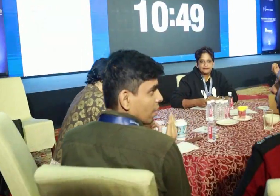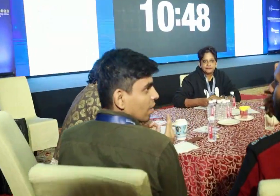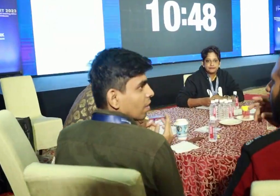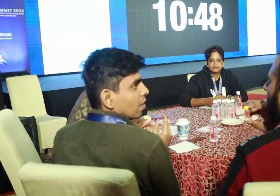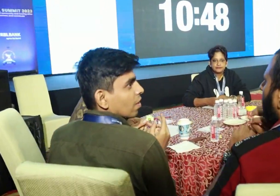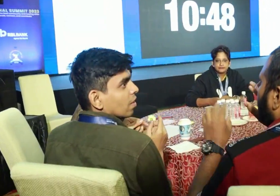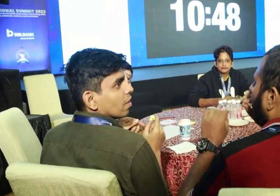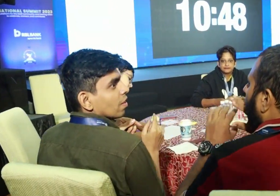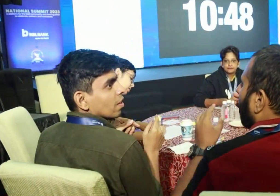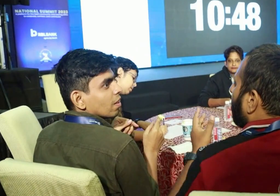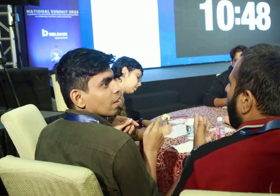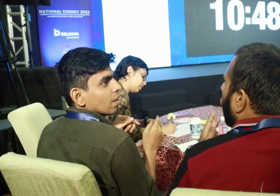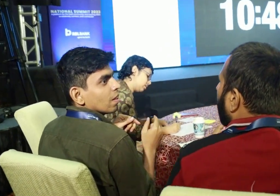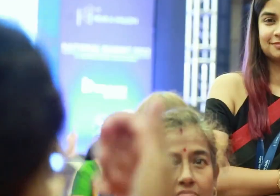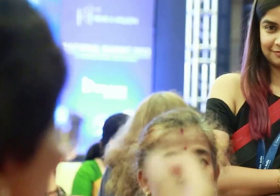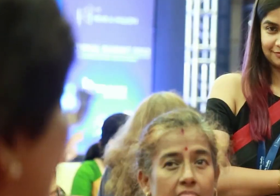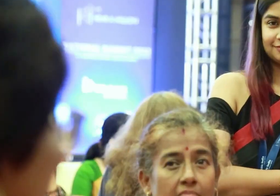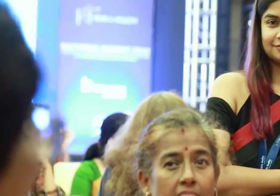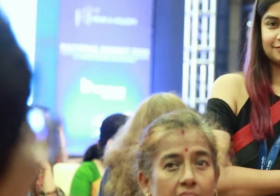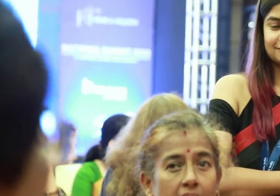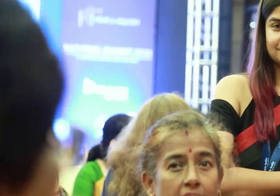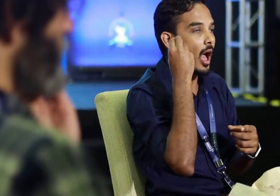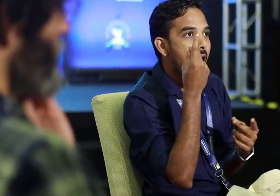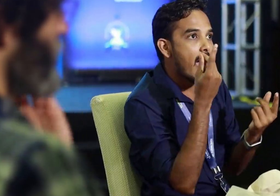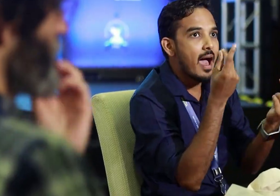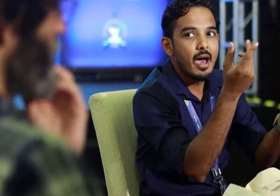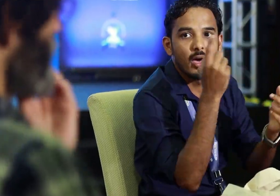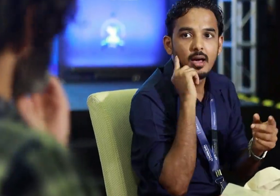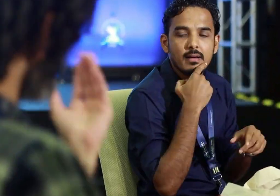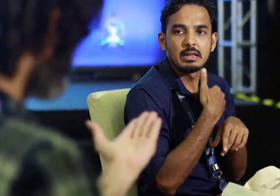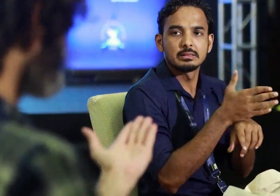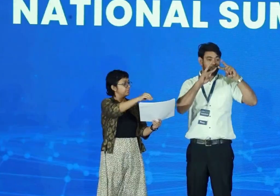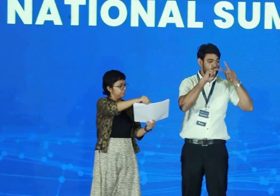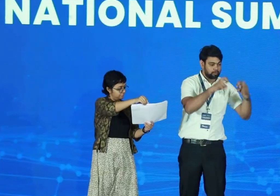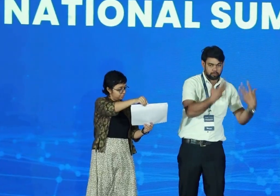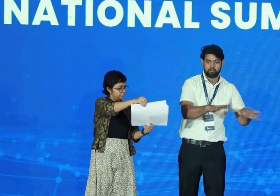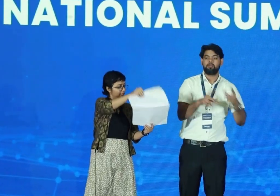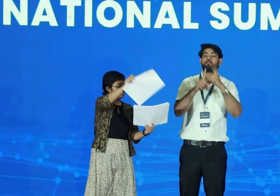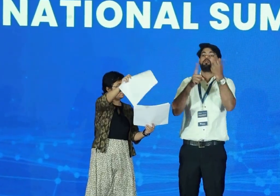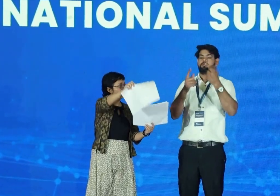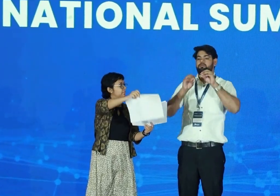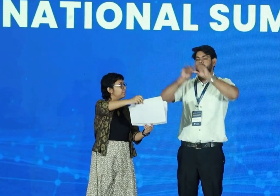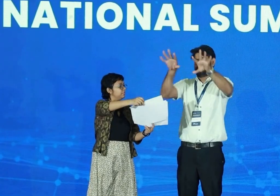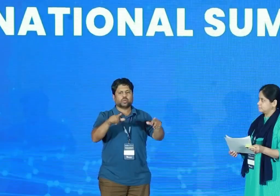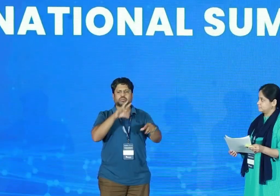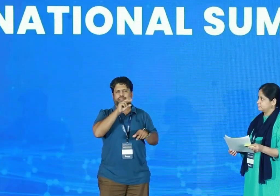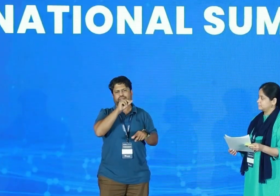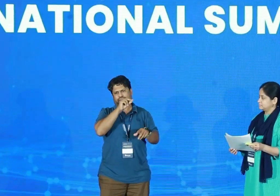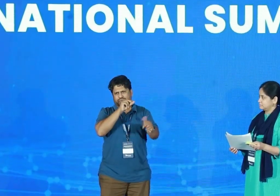intervention or options, bilingual education, employment, leadership, and justice. Moderators from every group